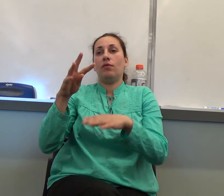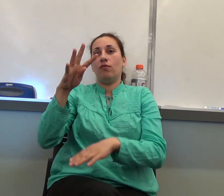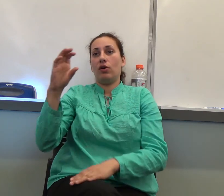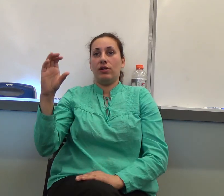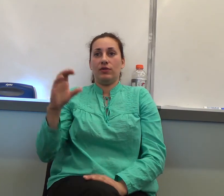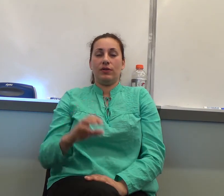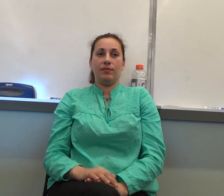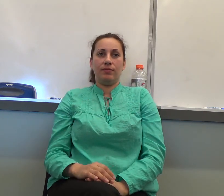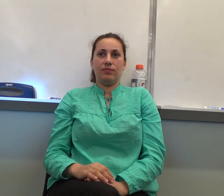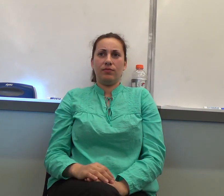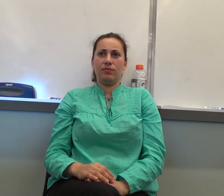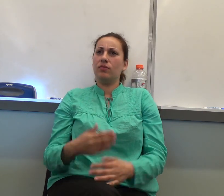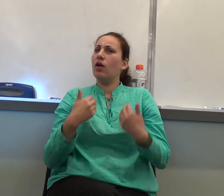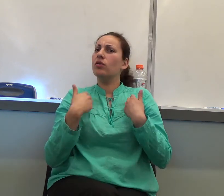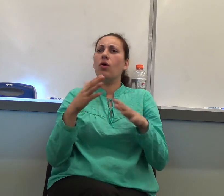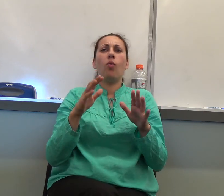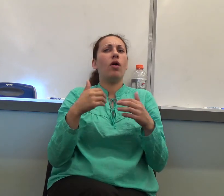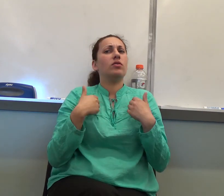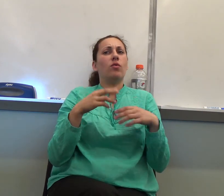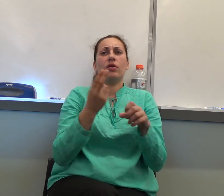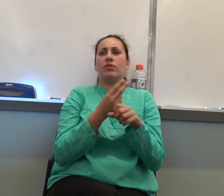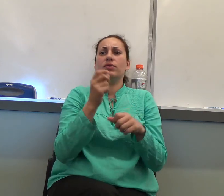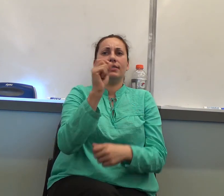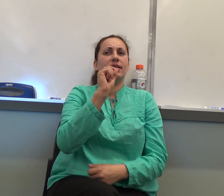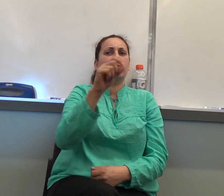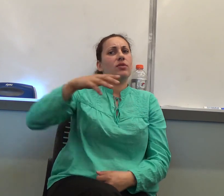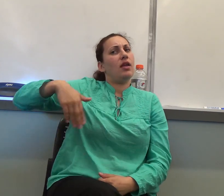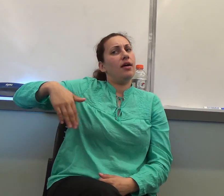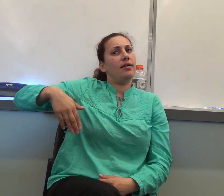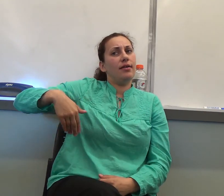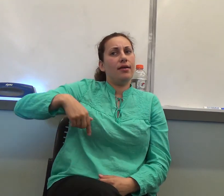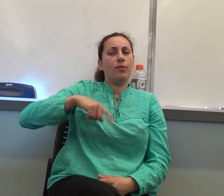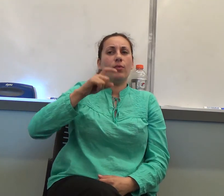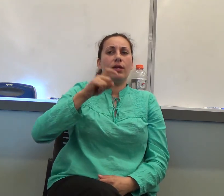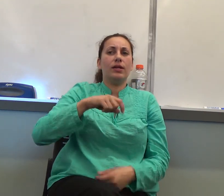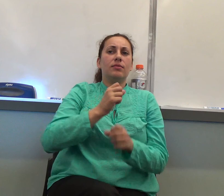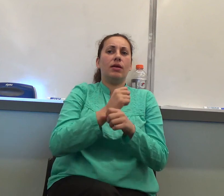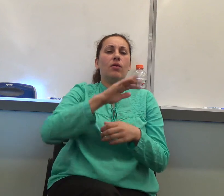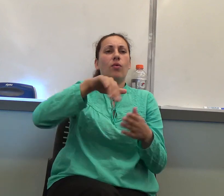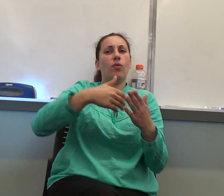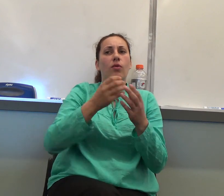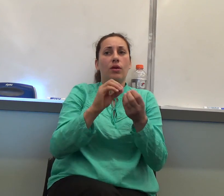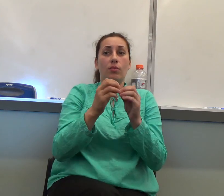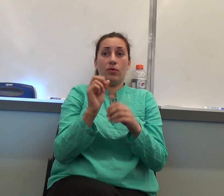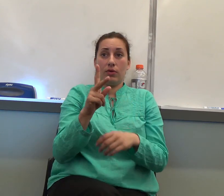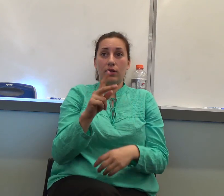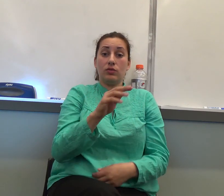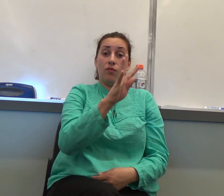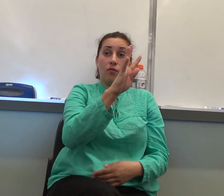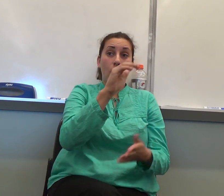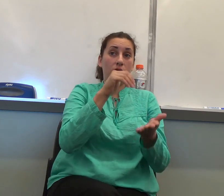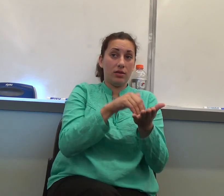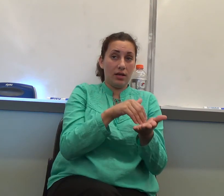Now, we don't want to put the decimal point up in the quotient yet because we have to go over one. It's going to be 4,000. Okay.